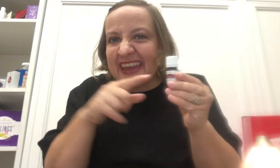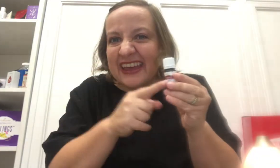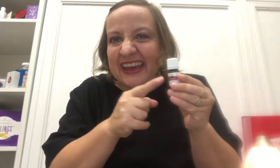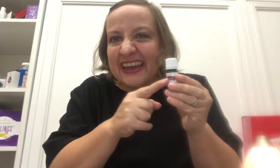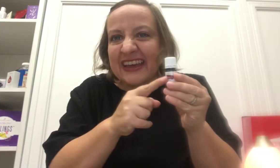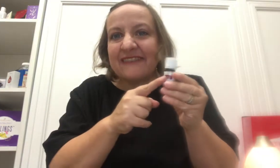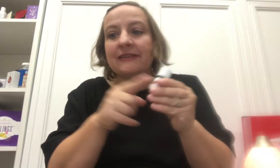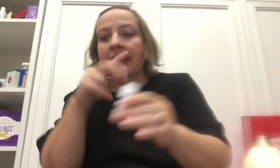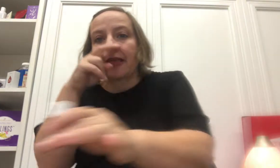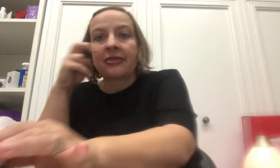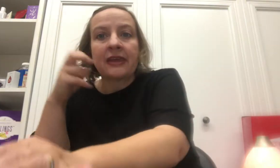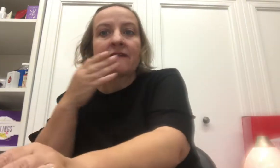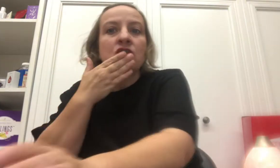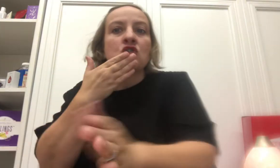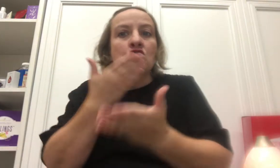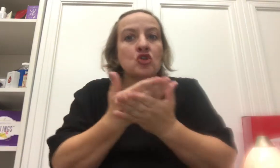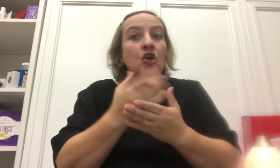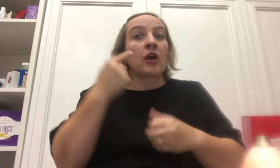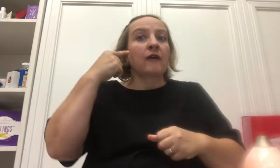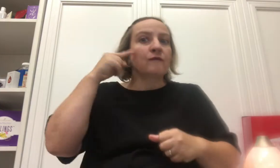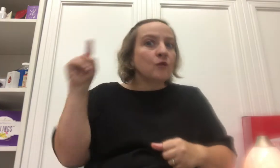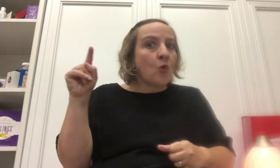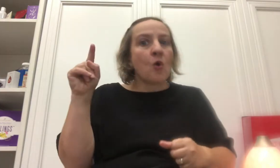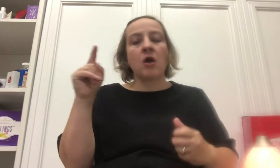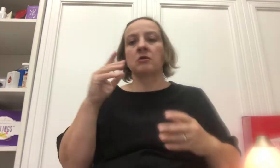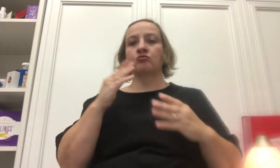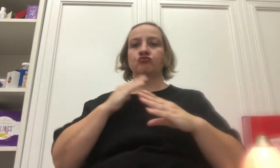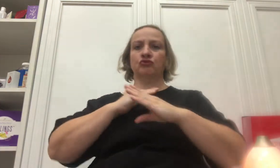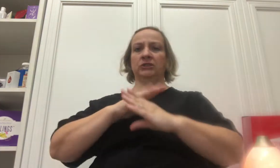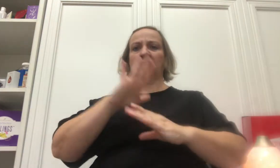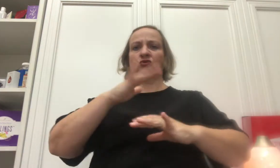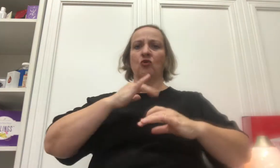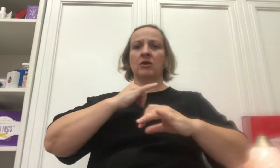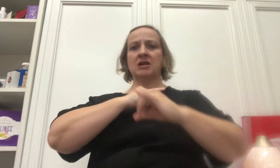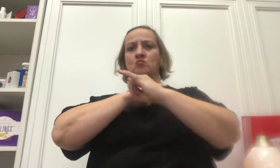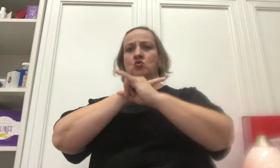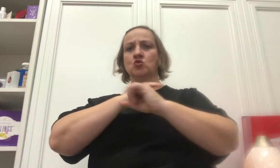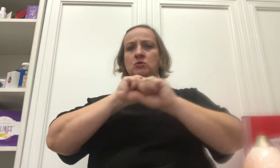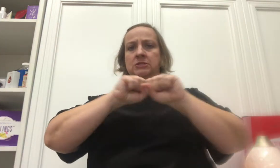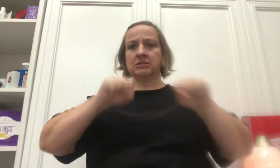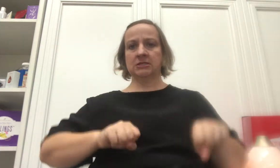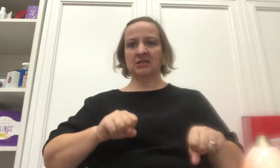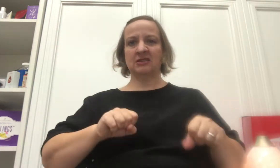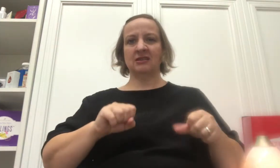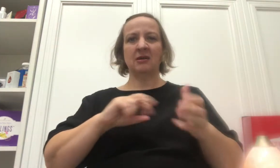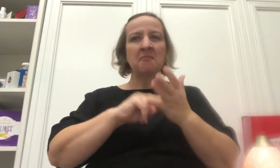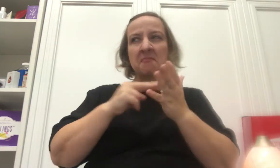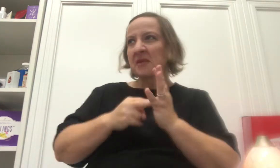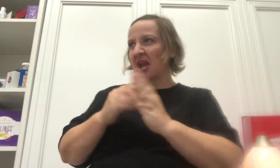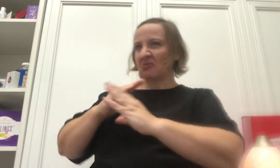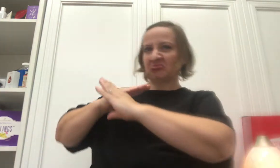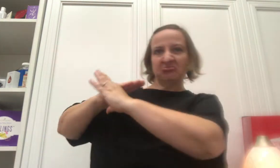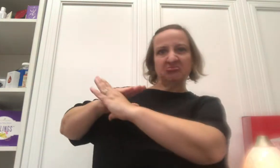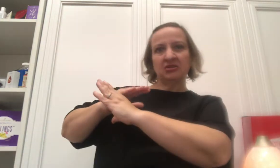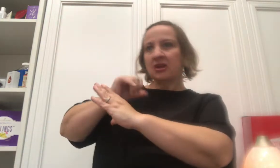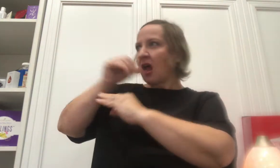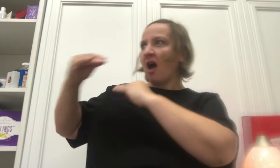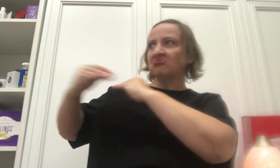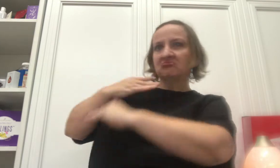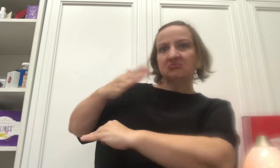this is Thieves. Thieves oil is great for your immune system. So that's going to help